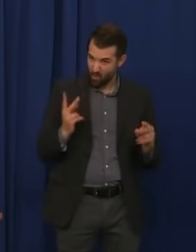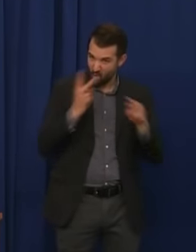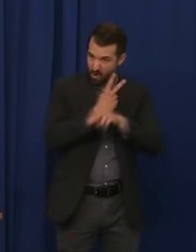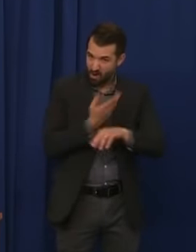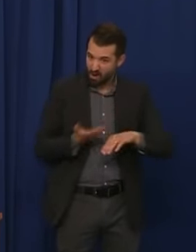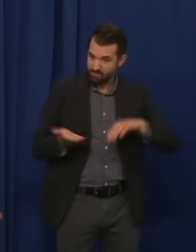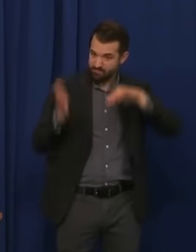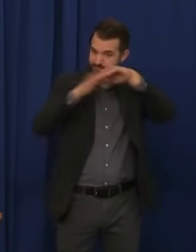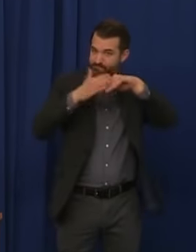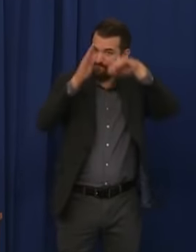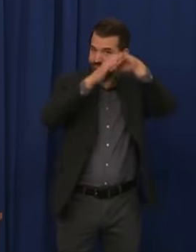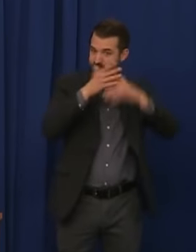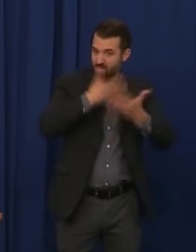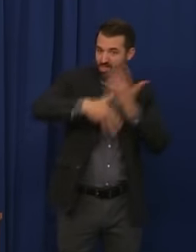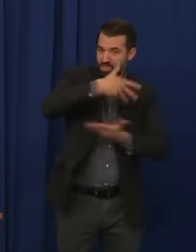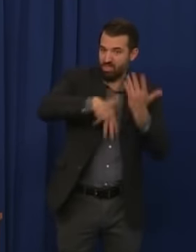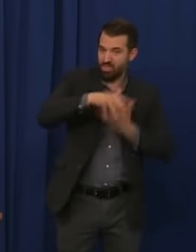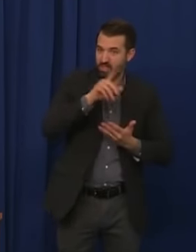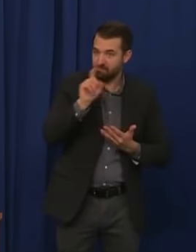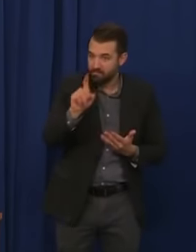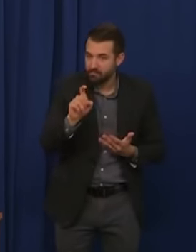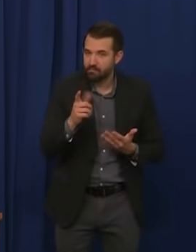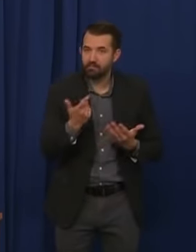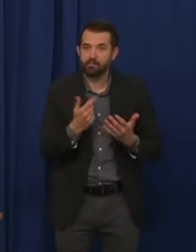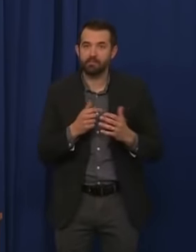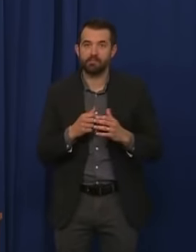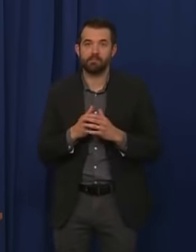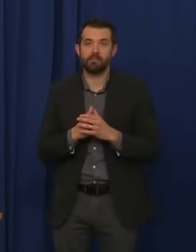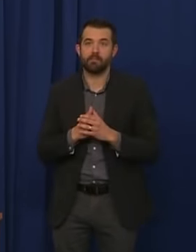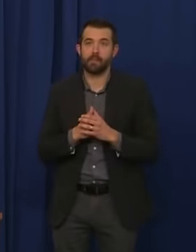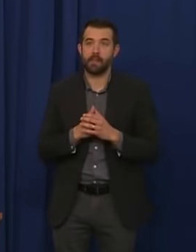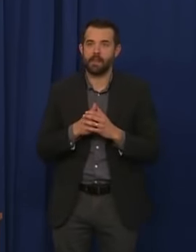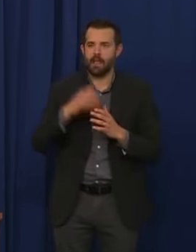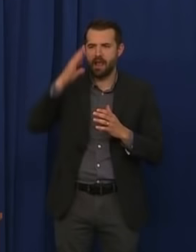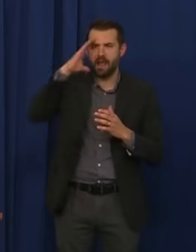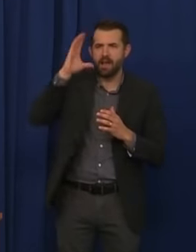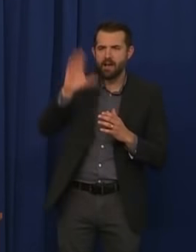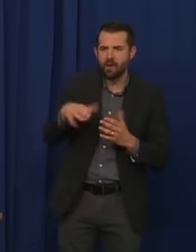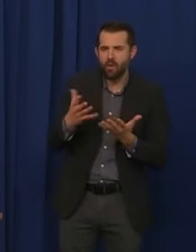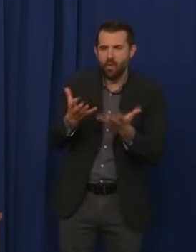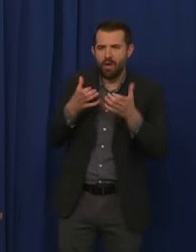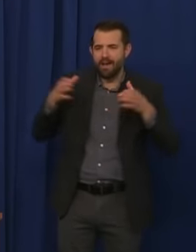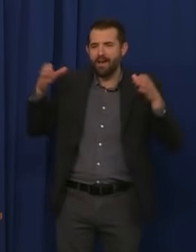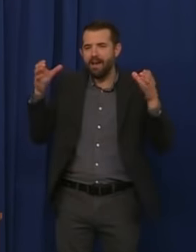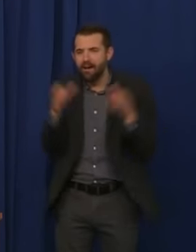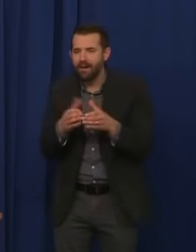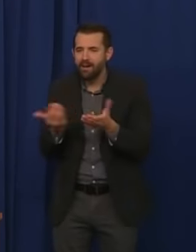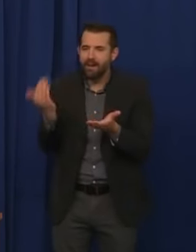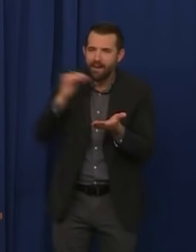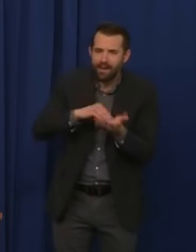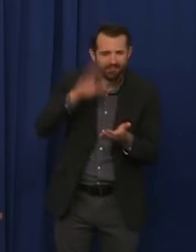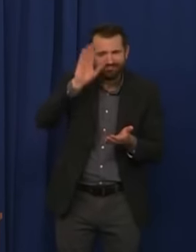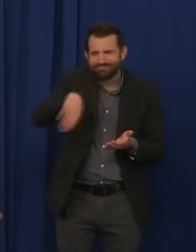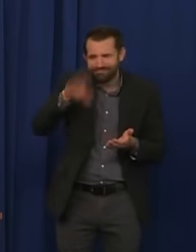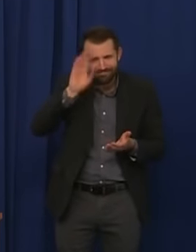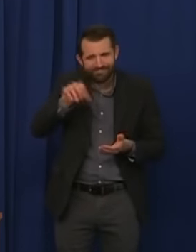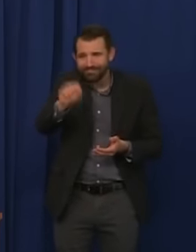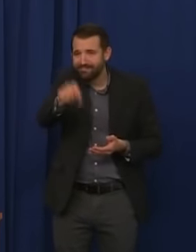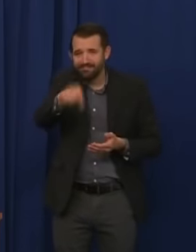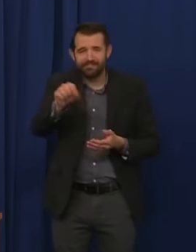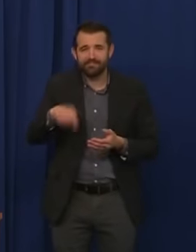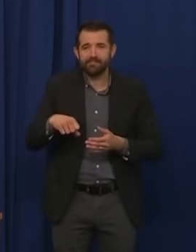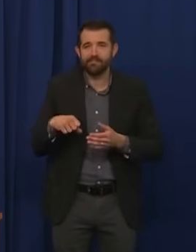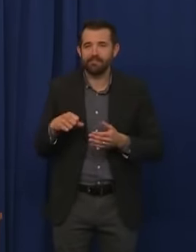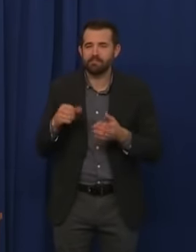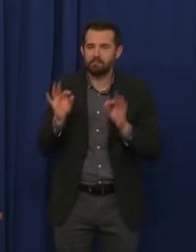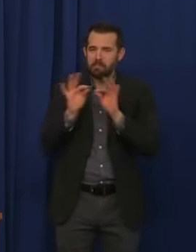activity, and how can we address the innate desire to gather in group settings? To gather